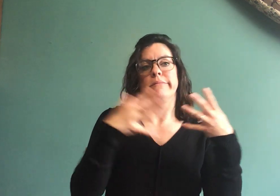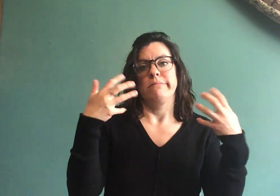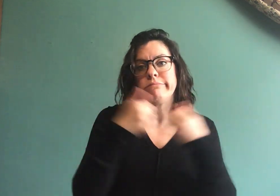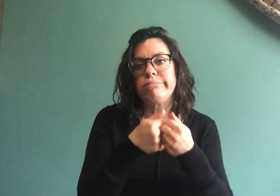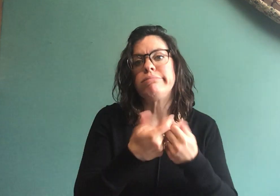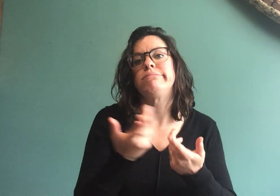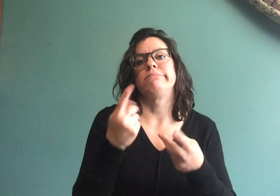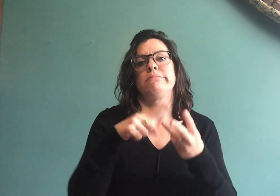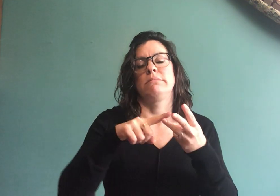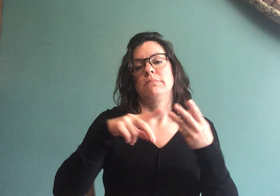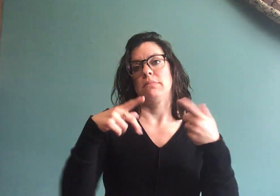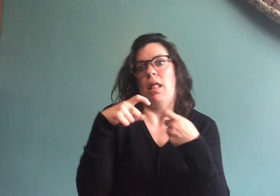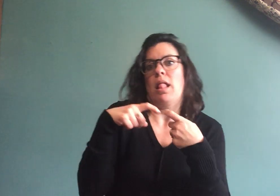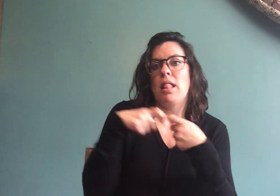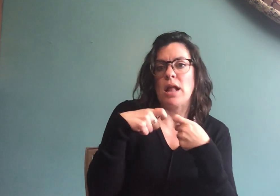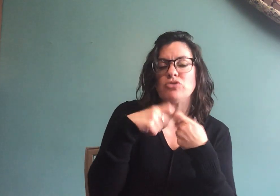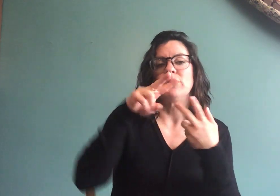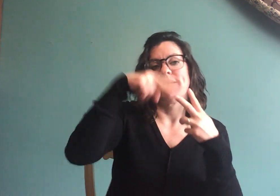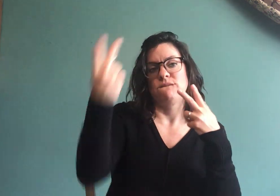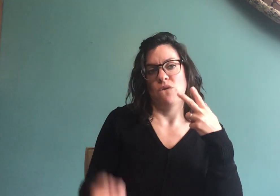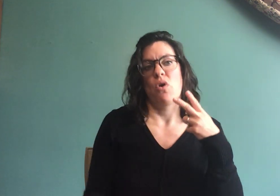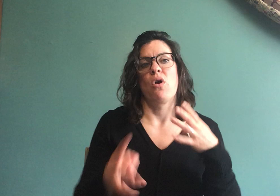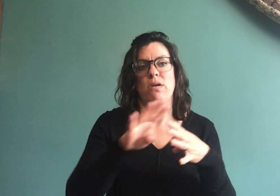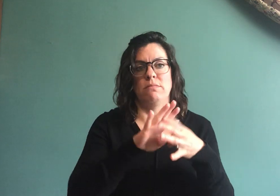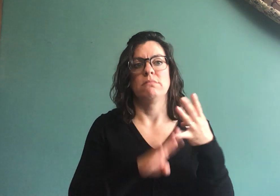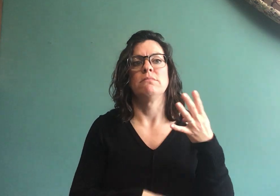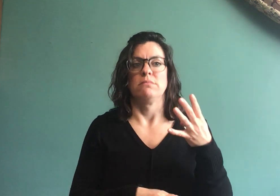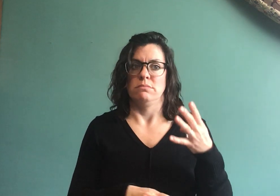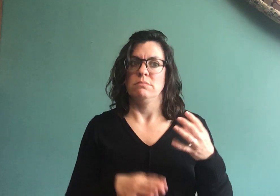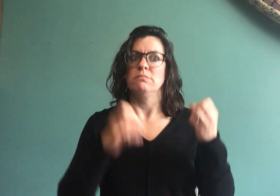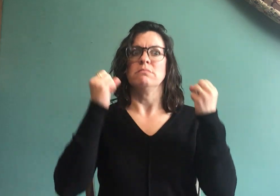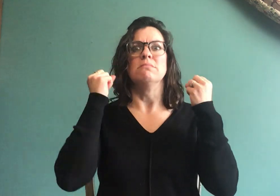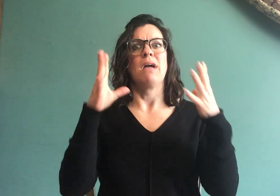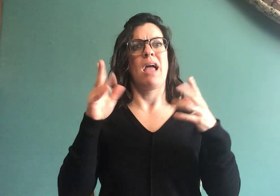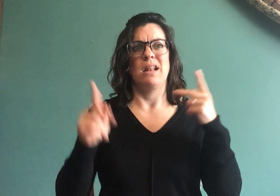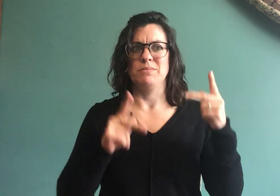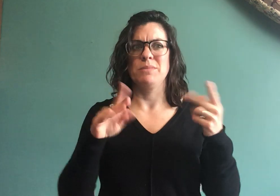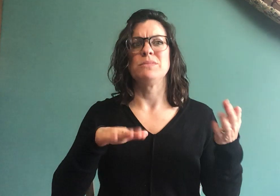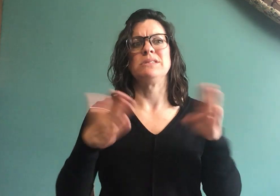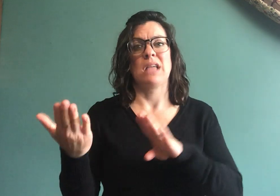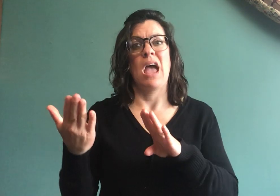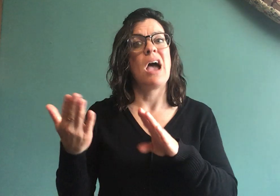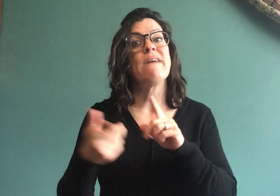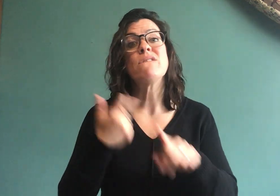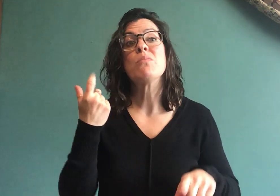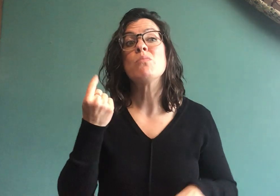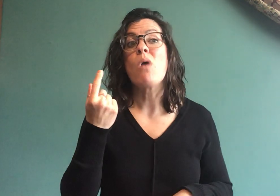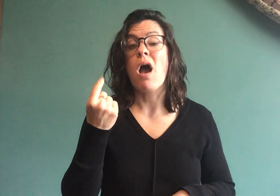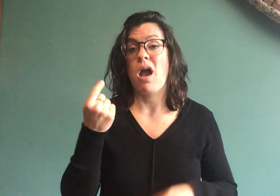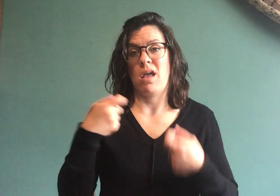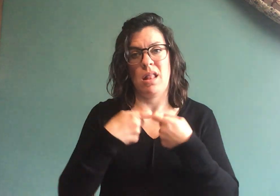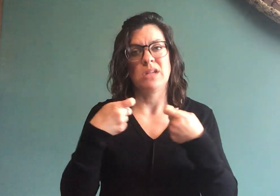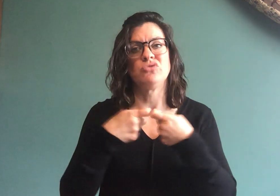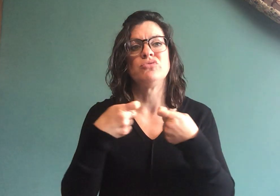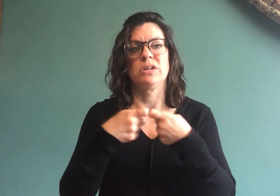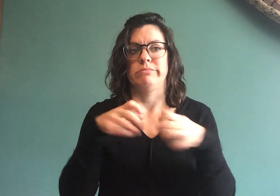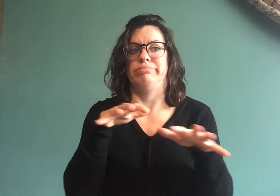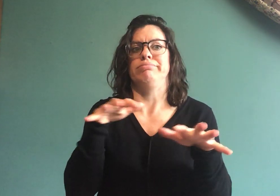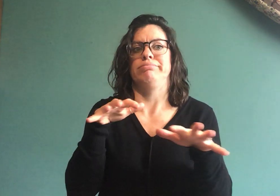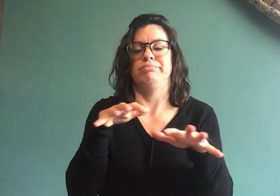they got electrocuted. All right? That's not a good thing. Okay? Not a good thing. So,